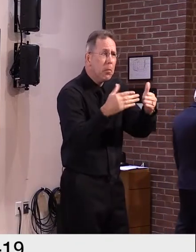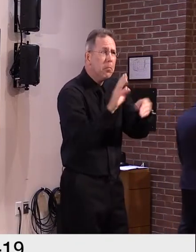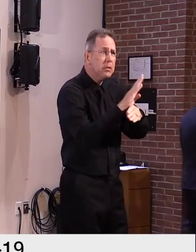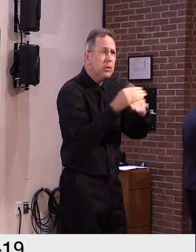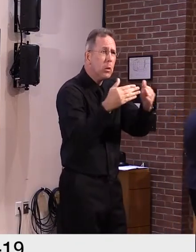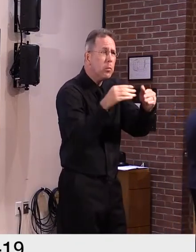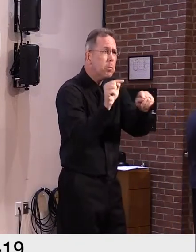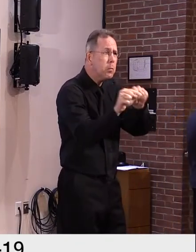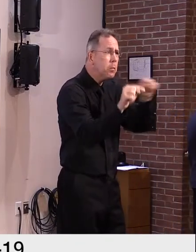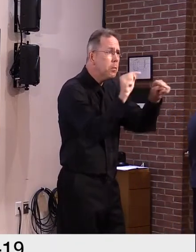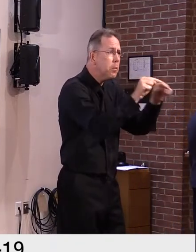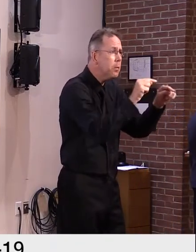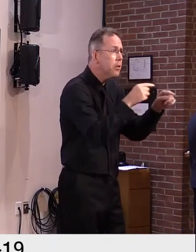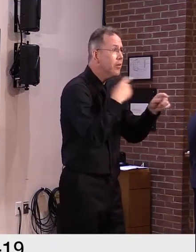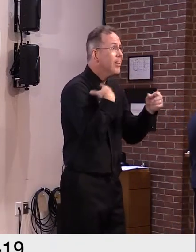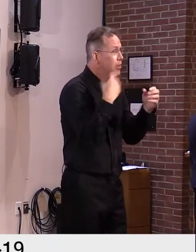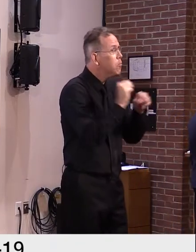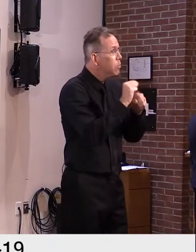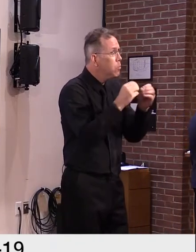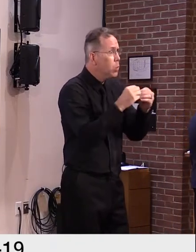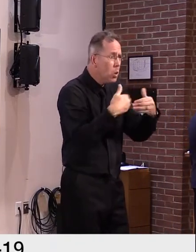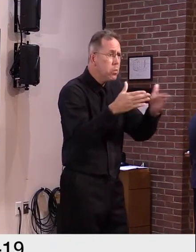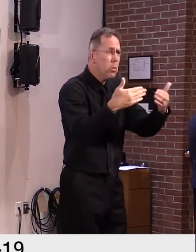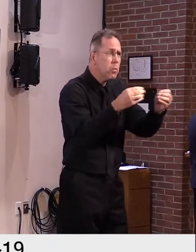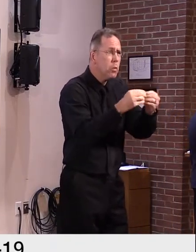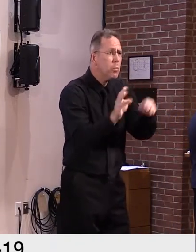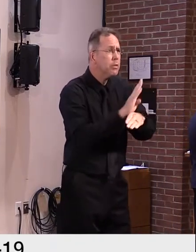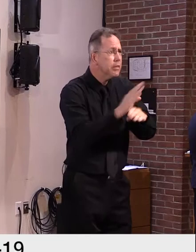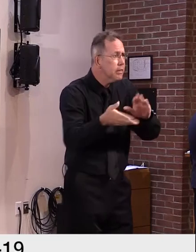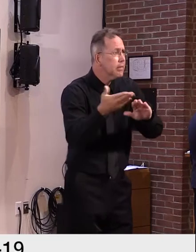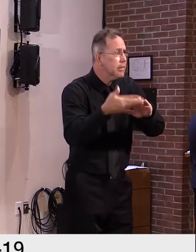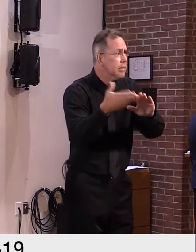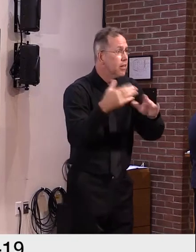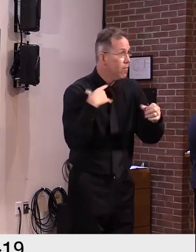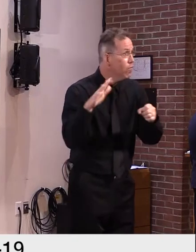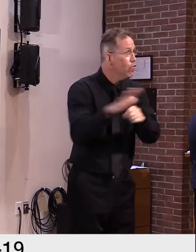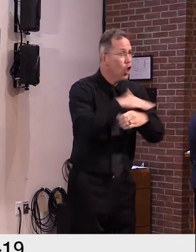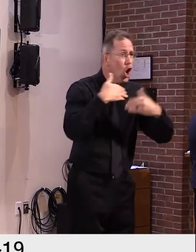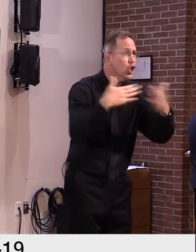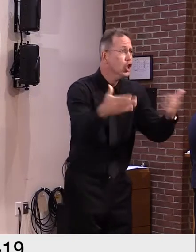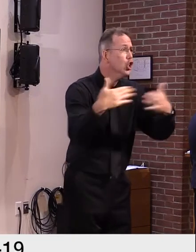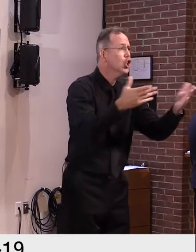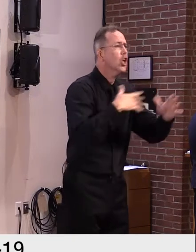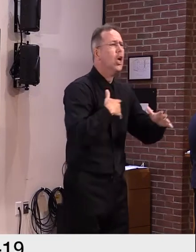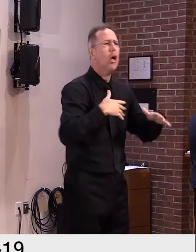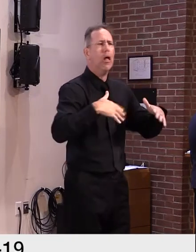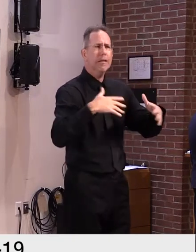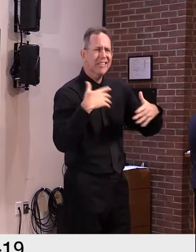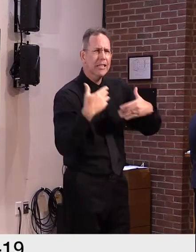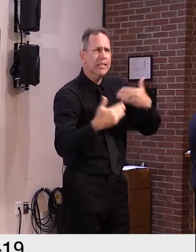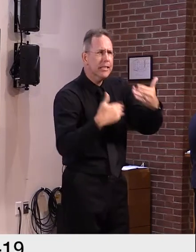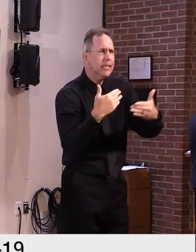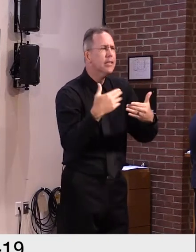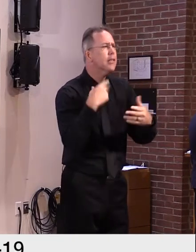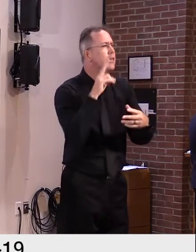that have significant advantage in some respects. I mean, we just recently went to 100% in our lodging